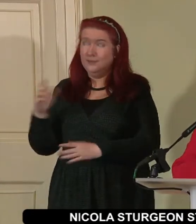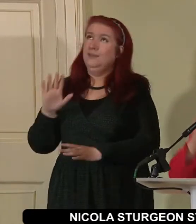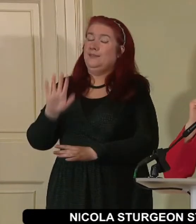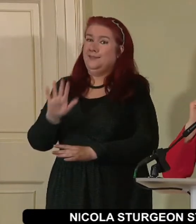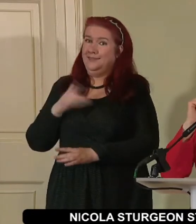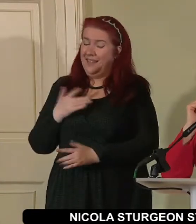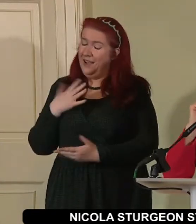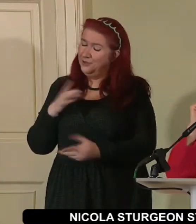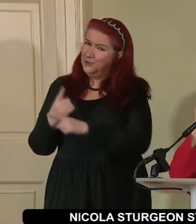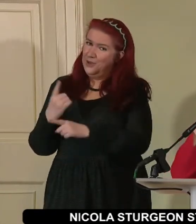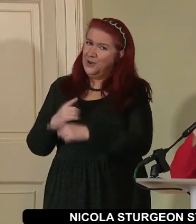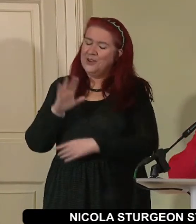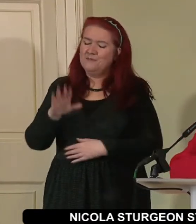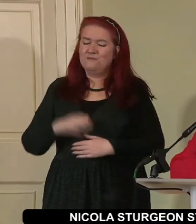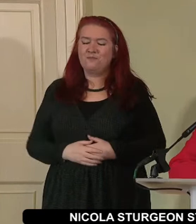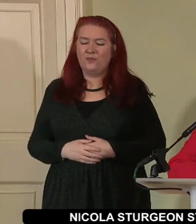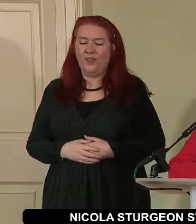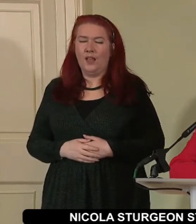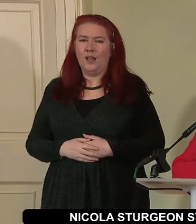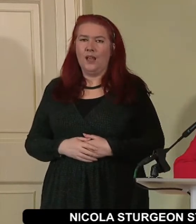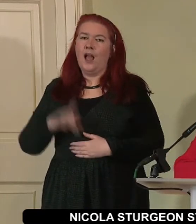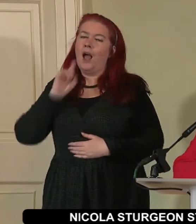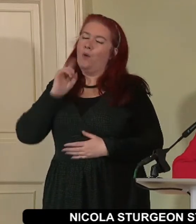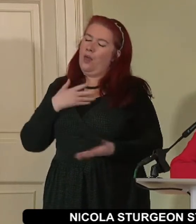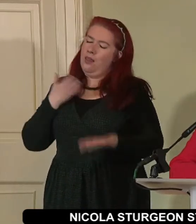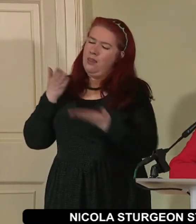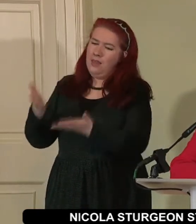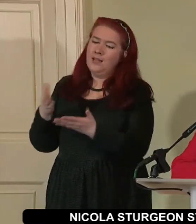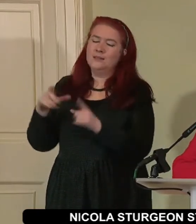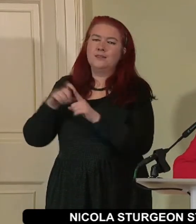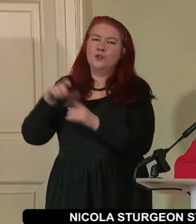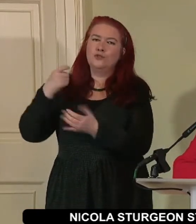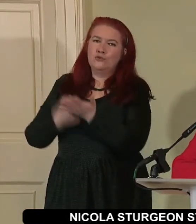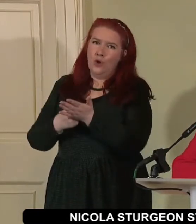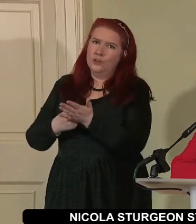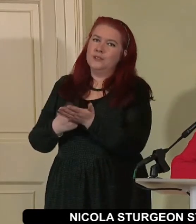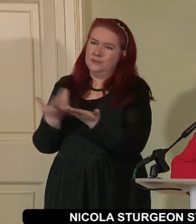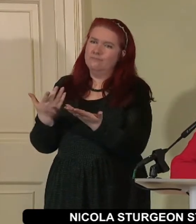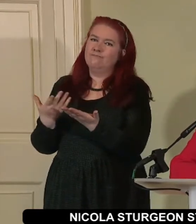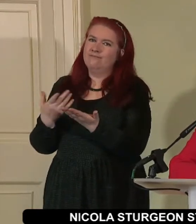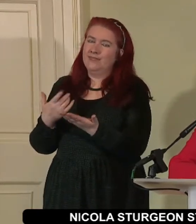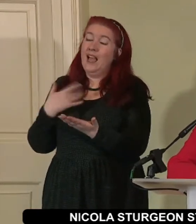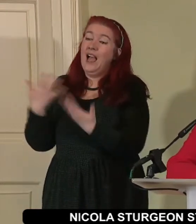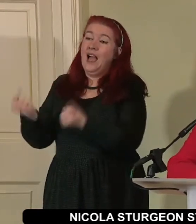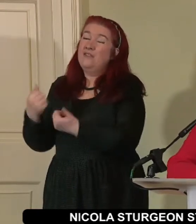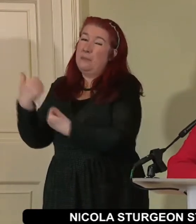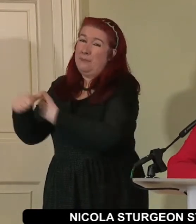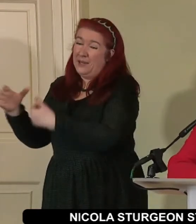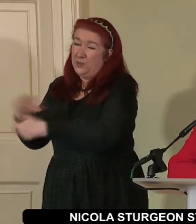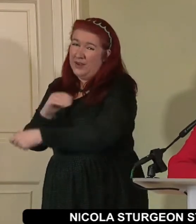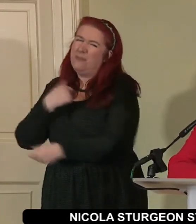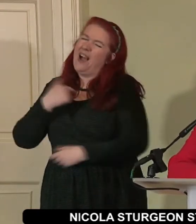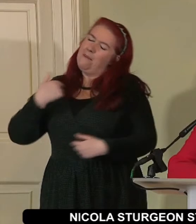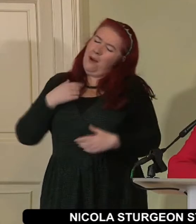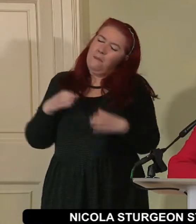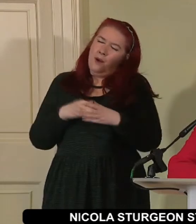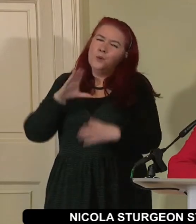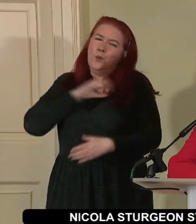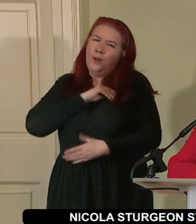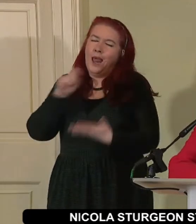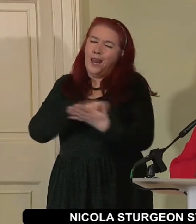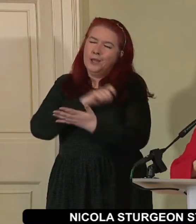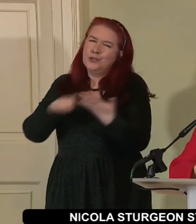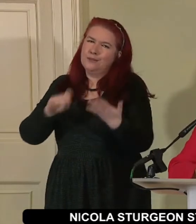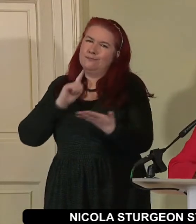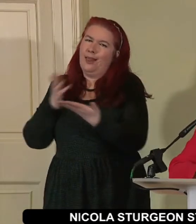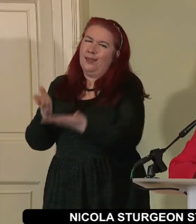there. I will let Mr Ross have the bet. My party will keep winning the elections. On your